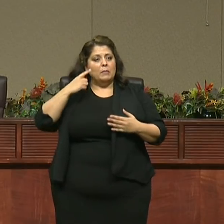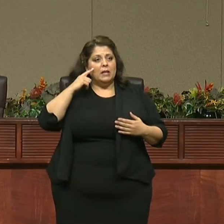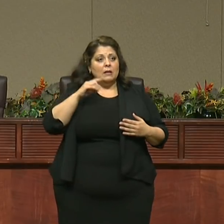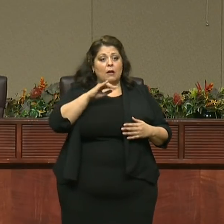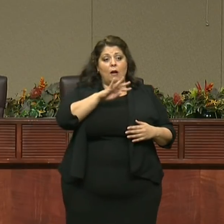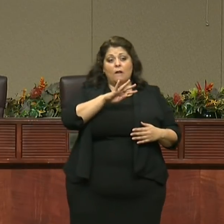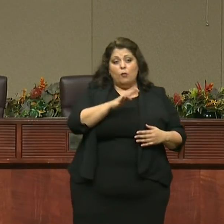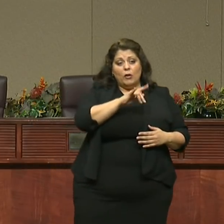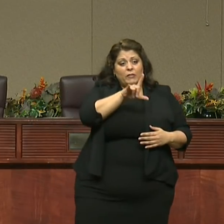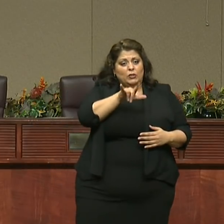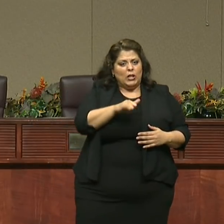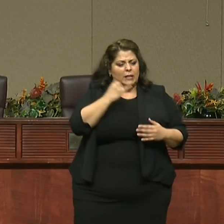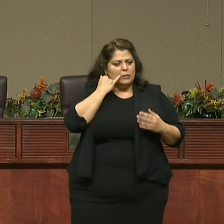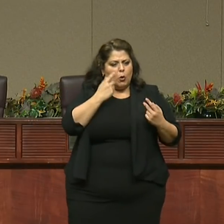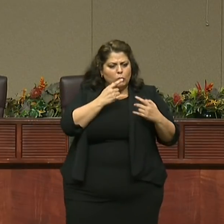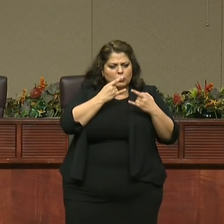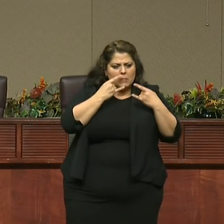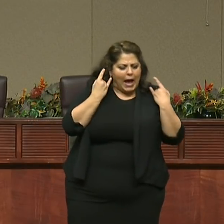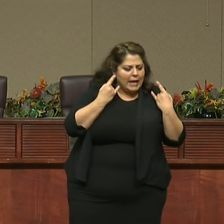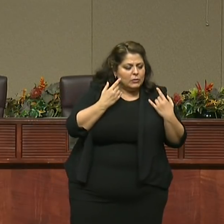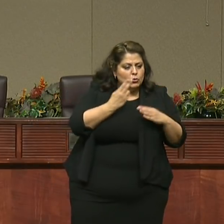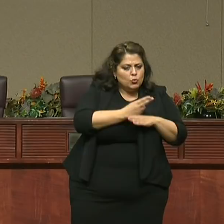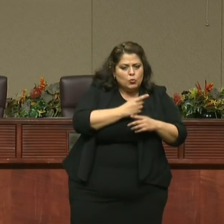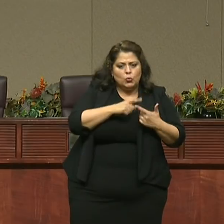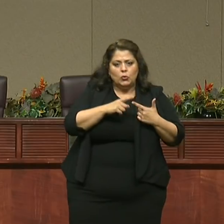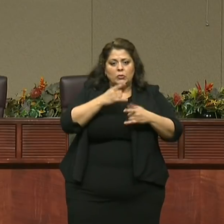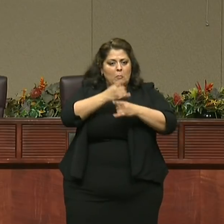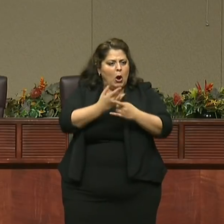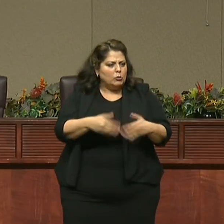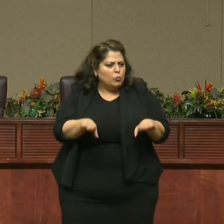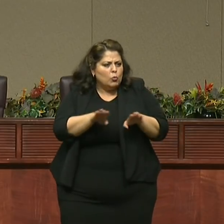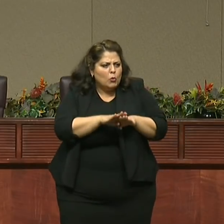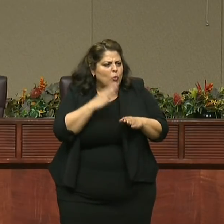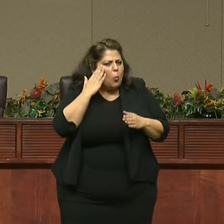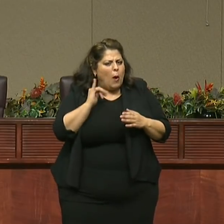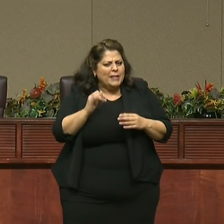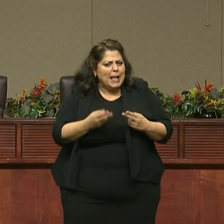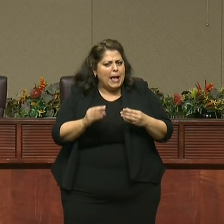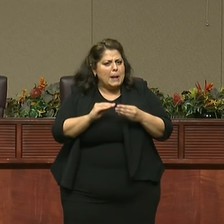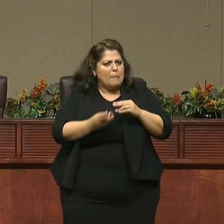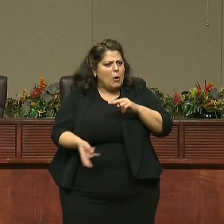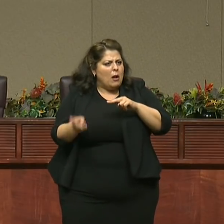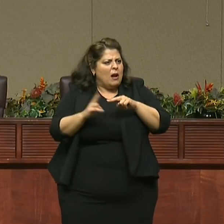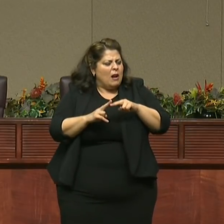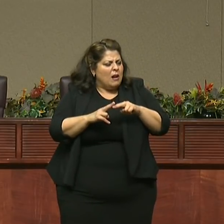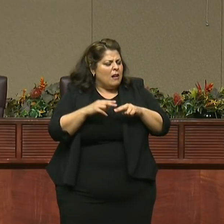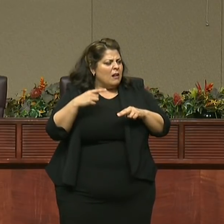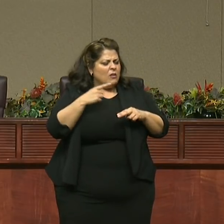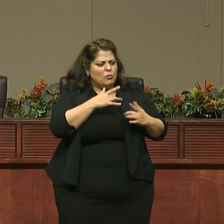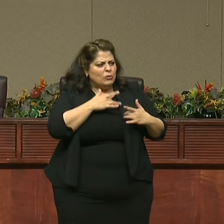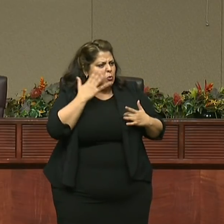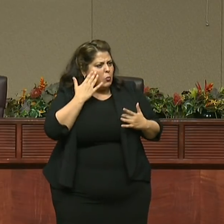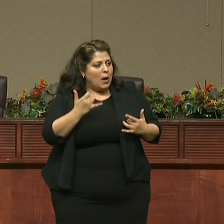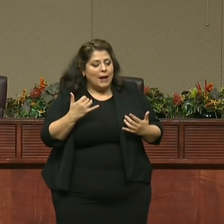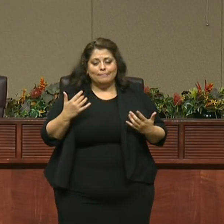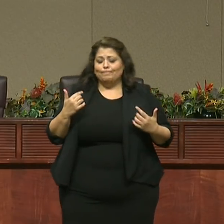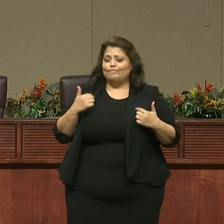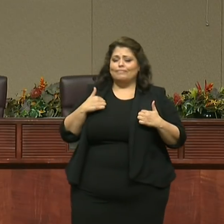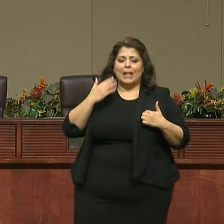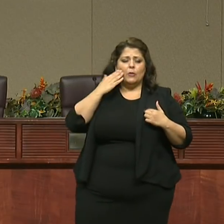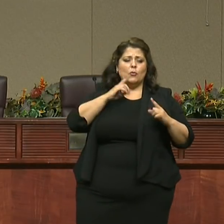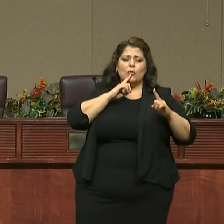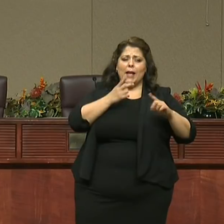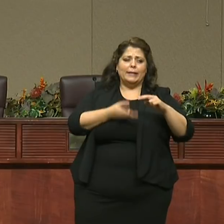Just why is there such a large number, and can you explain maybe, is it concerning? I don't know the answer. I have theories.